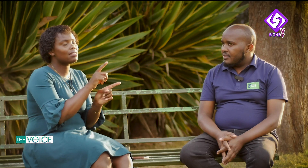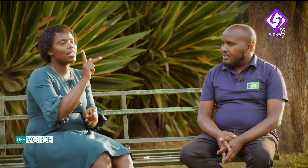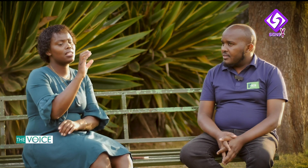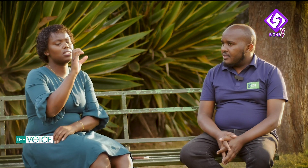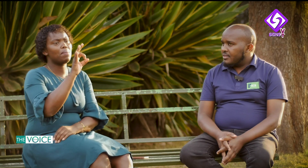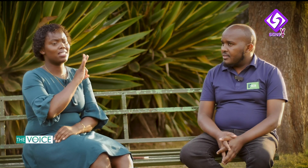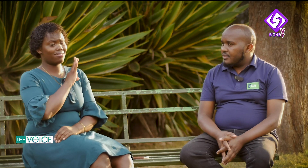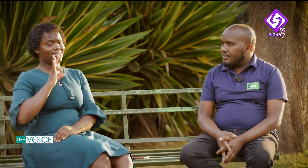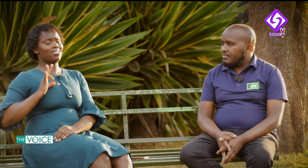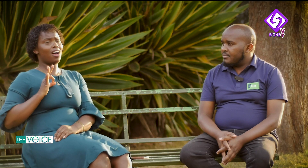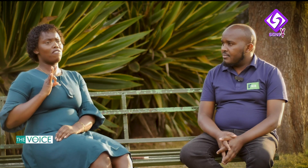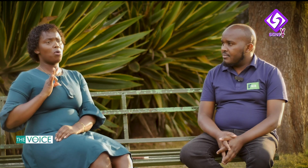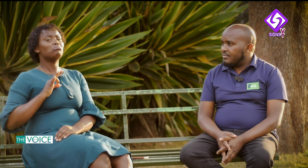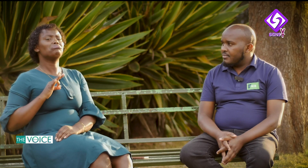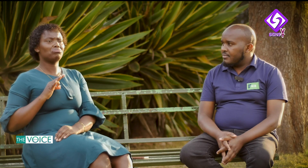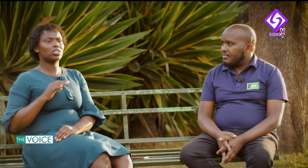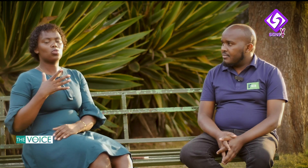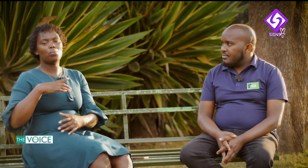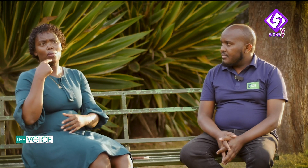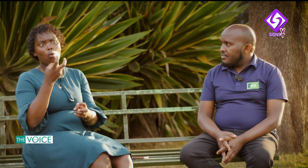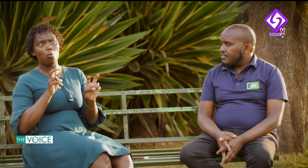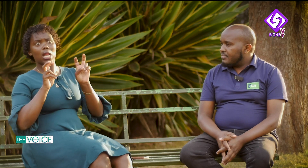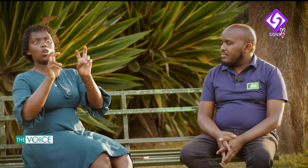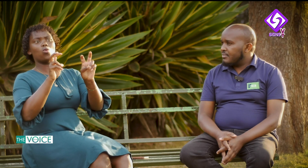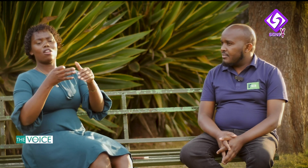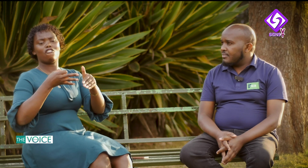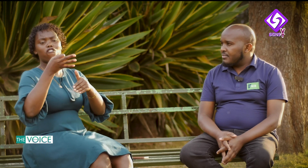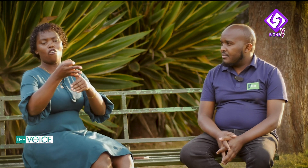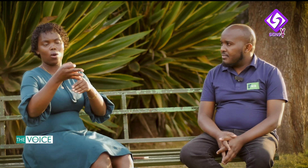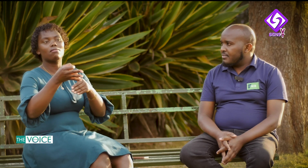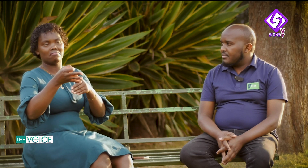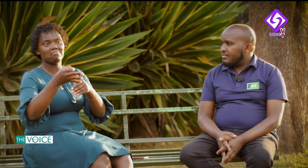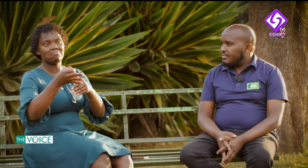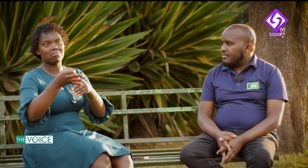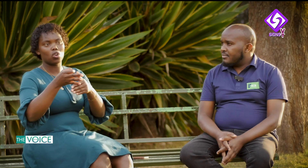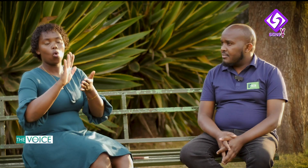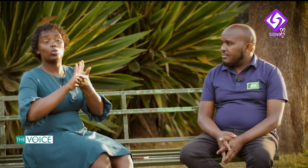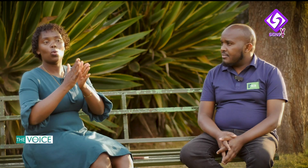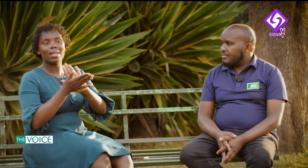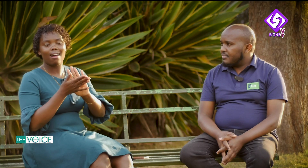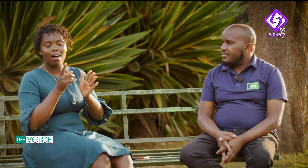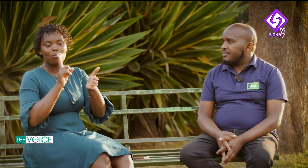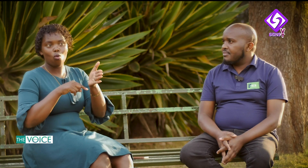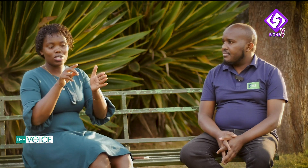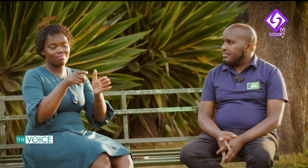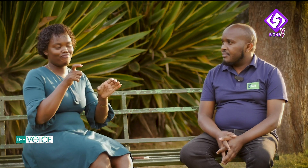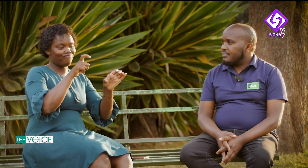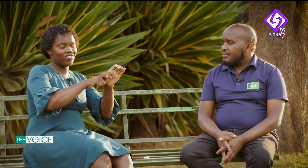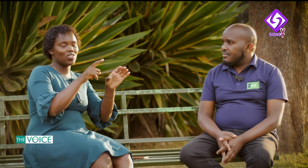to our viewers as a KCB staff and to people who are